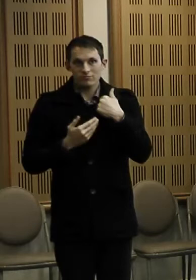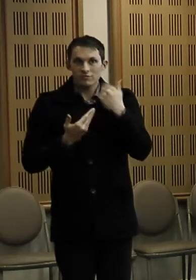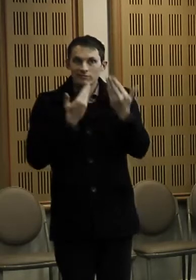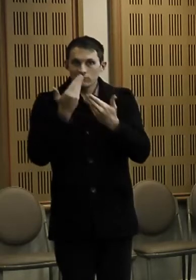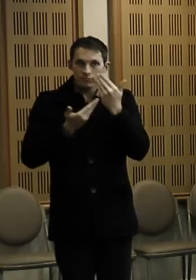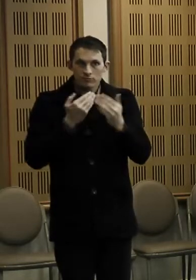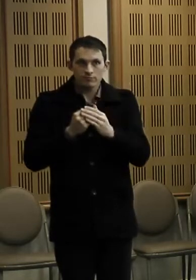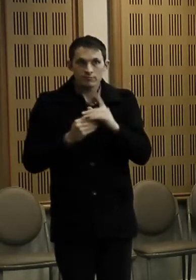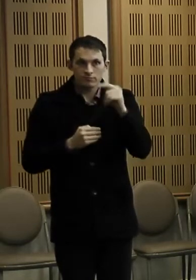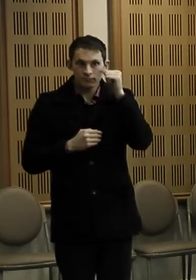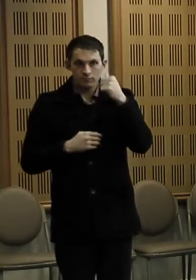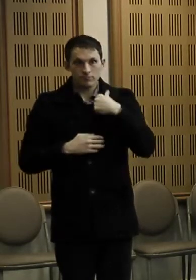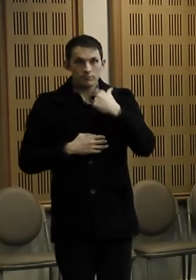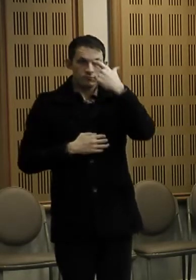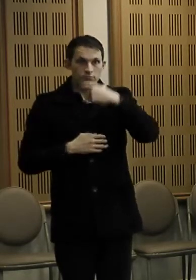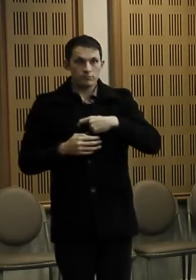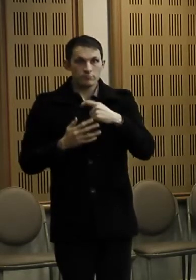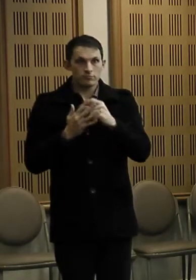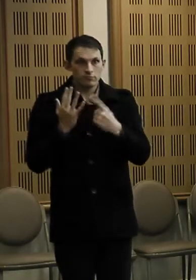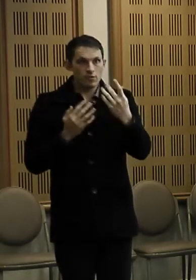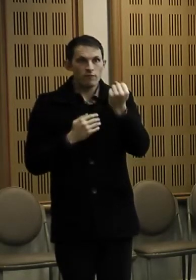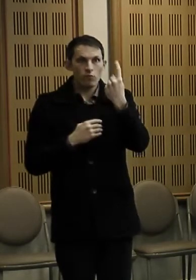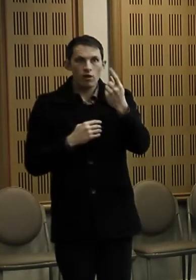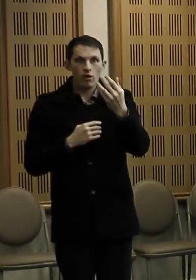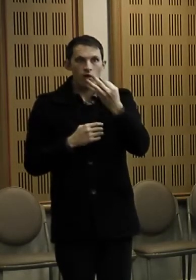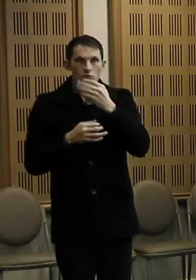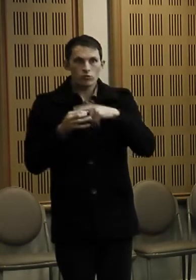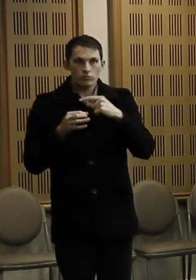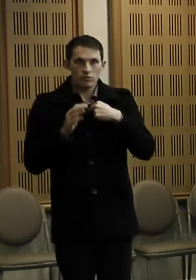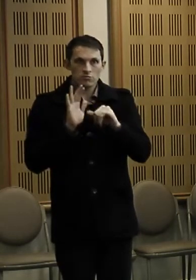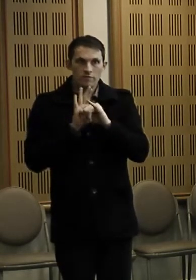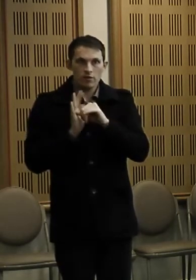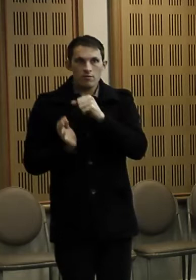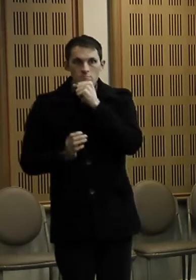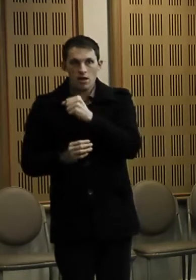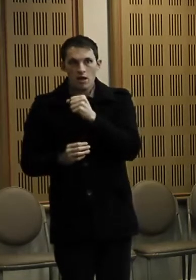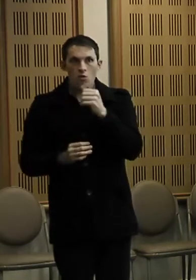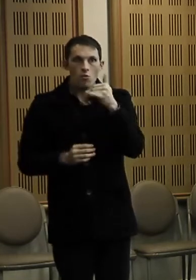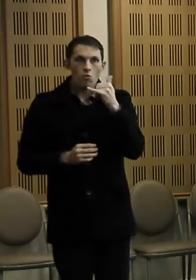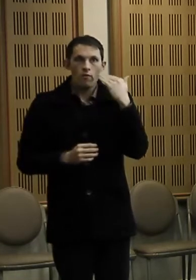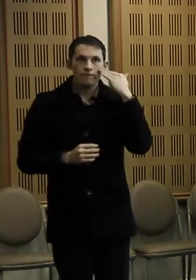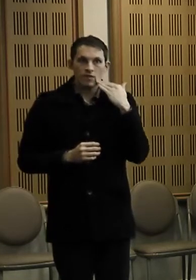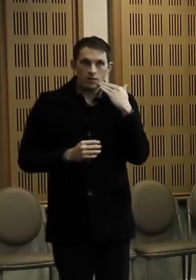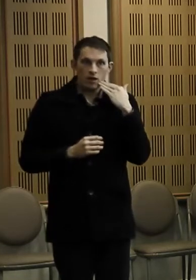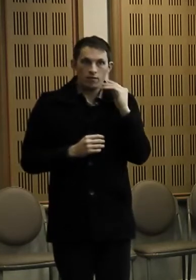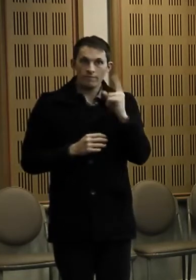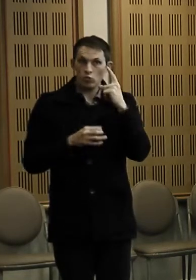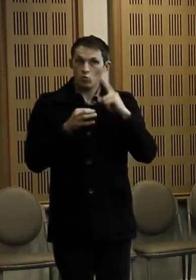person is that you had to answer whether you identified as male or female to continue with the survey.